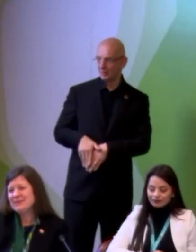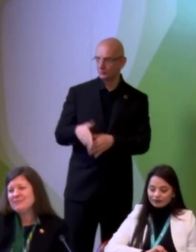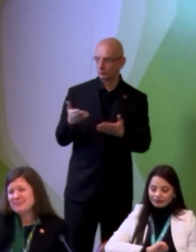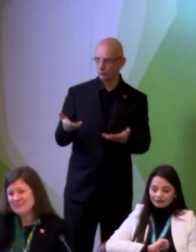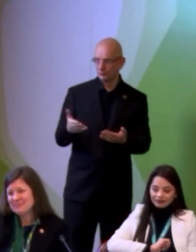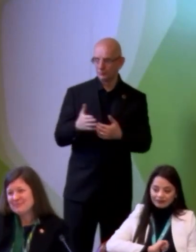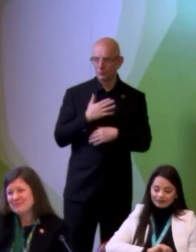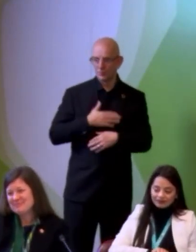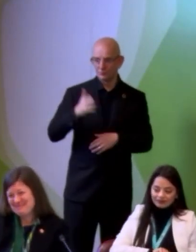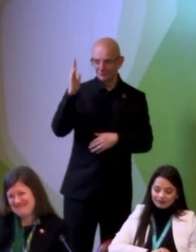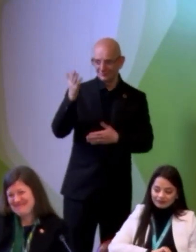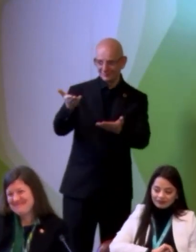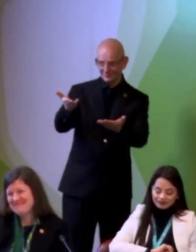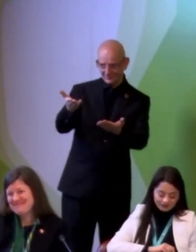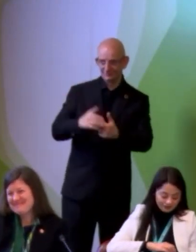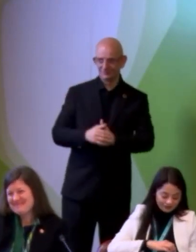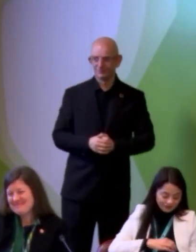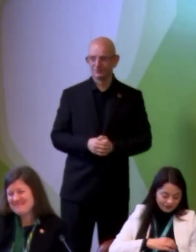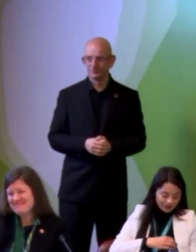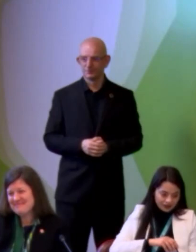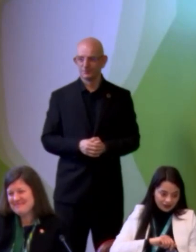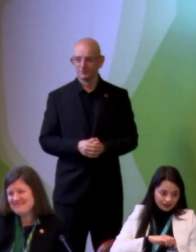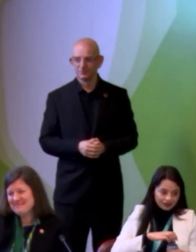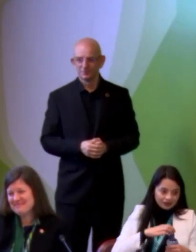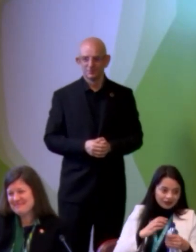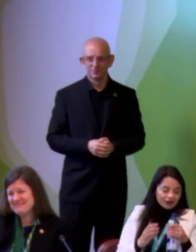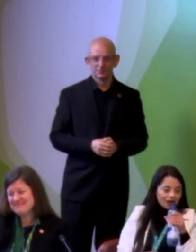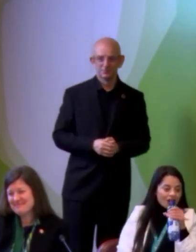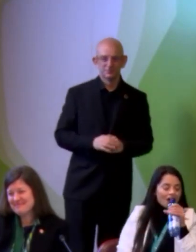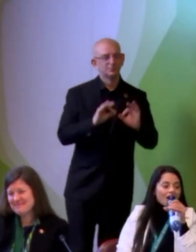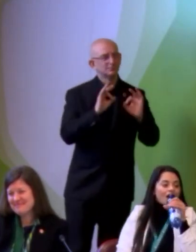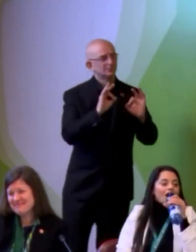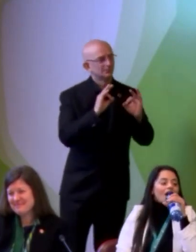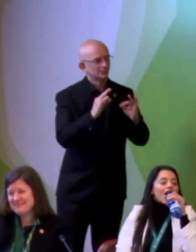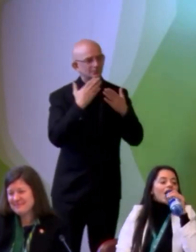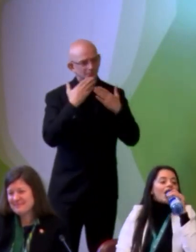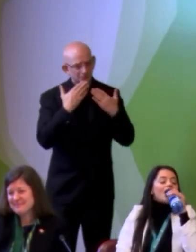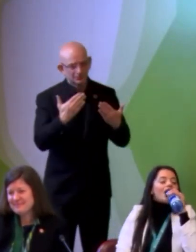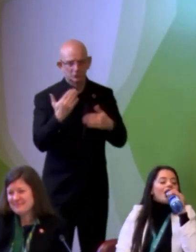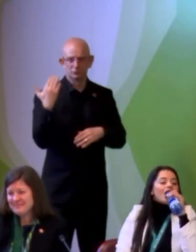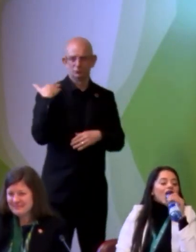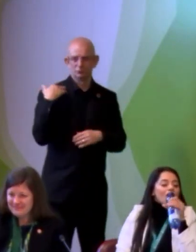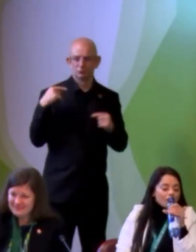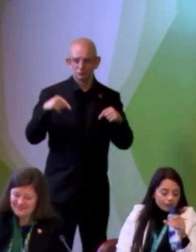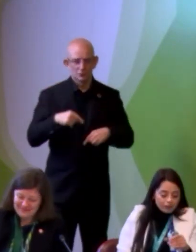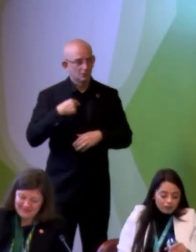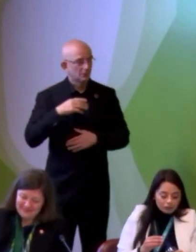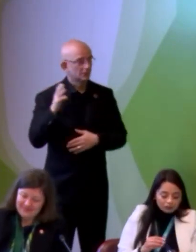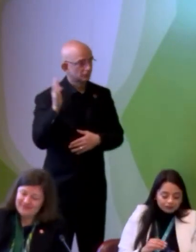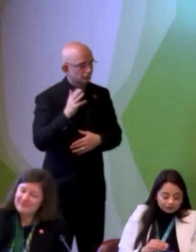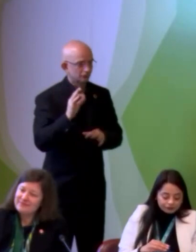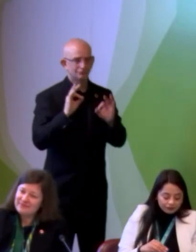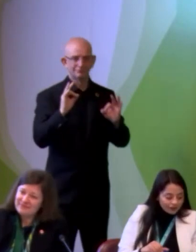Thank you very much, Catherine. It's actually a great opportunity for me to be here in